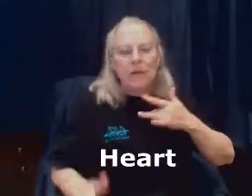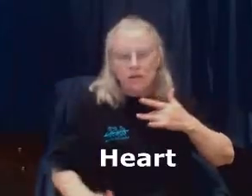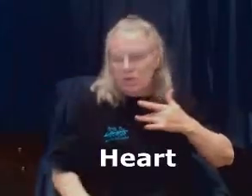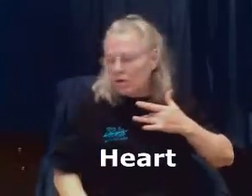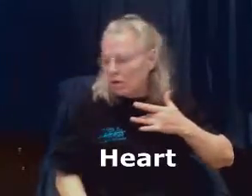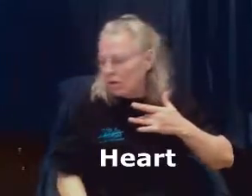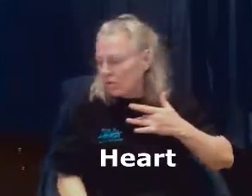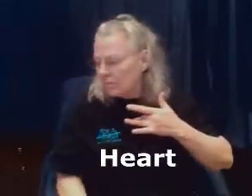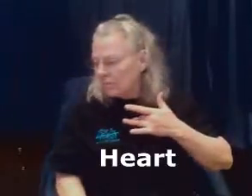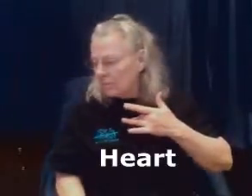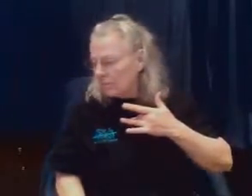touch your heart.